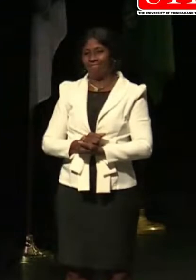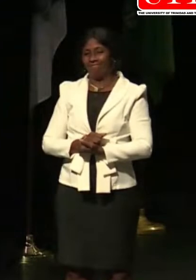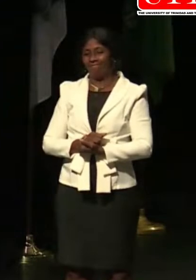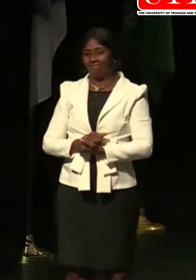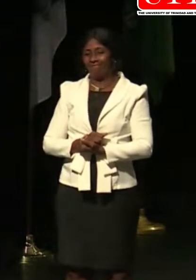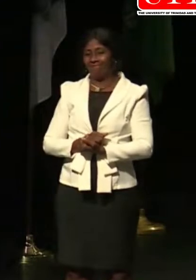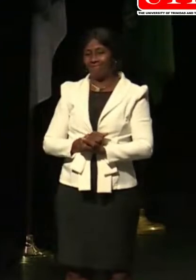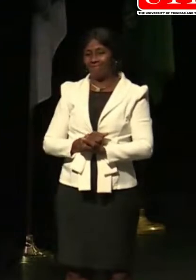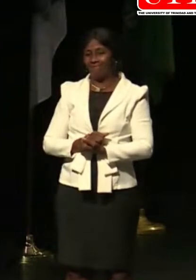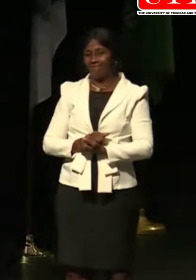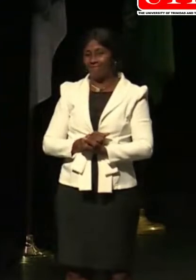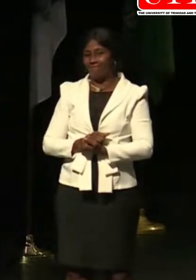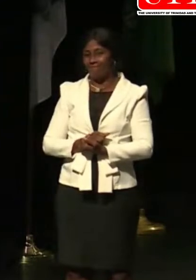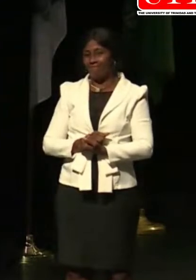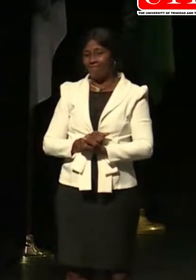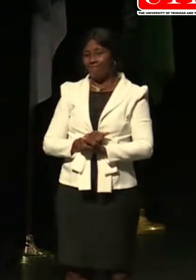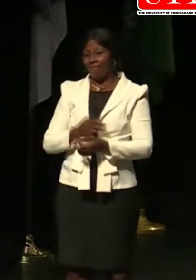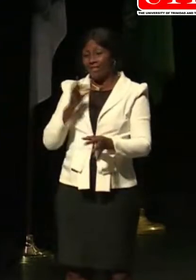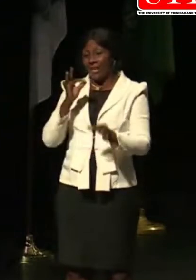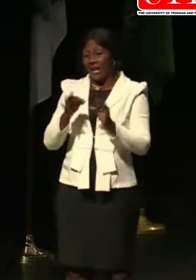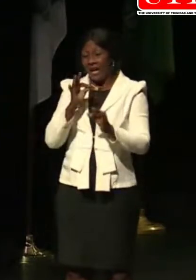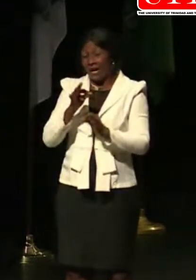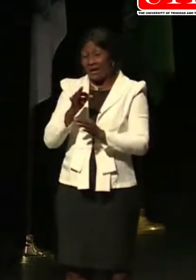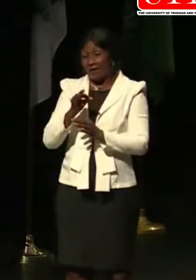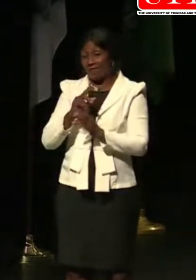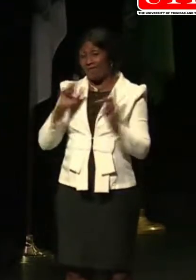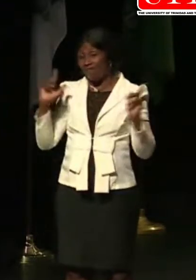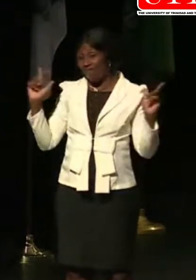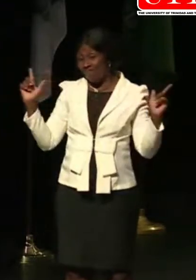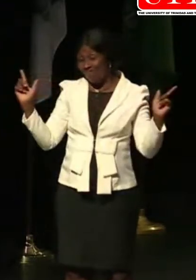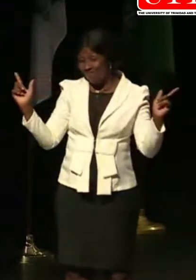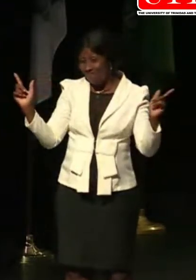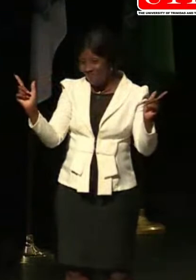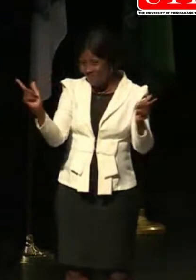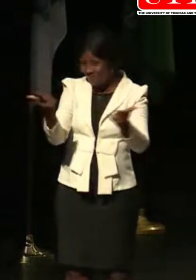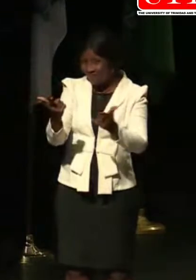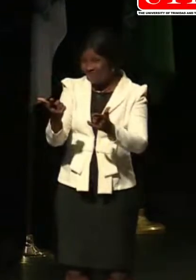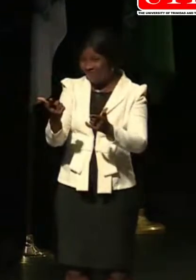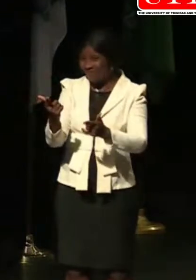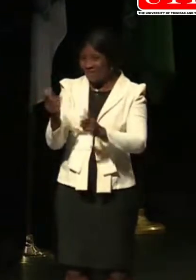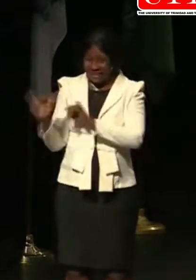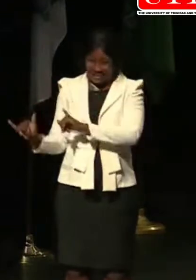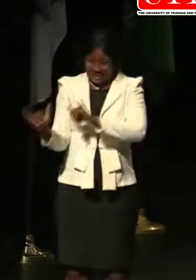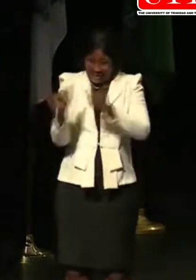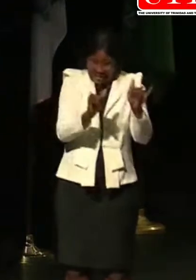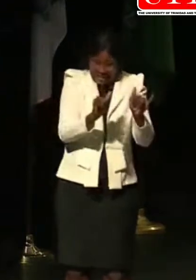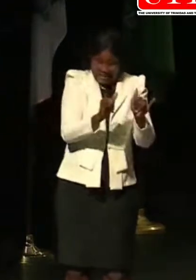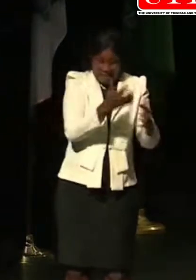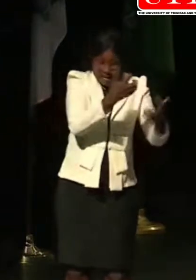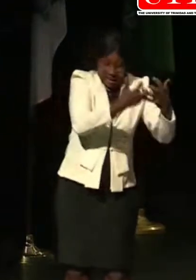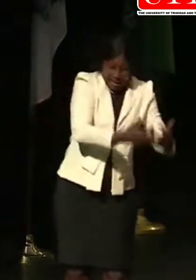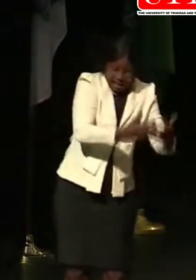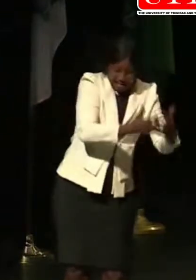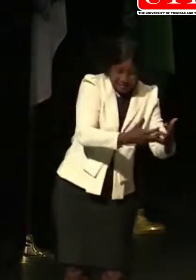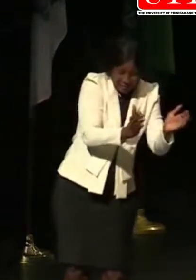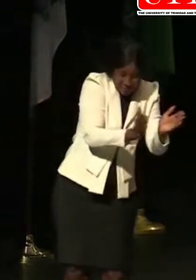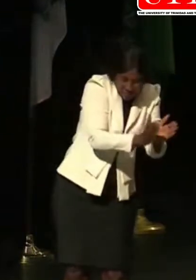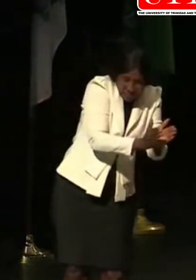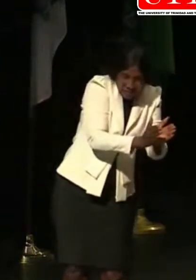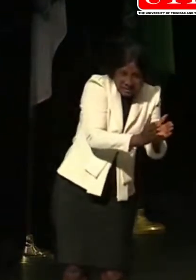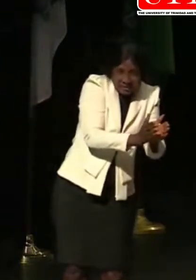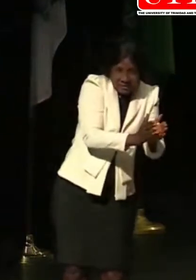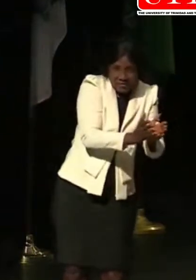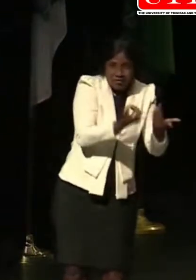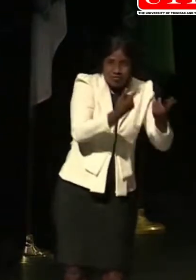Then, if each one of us here put a little engine on a little dinghy and start pulling at